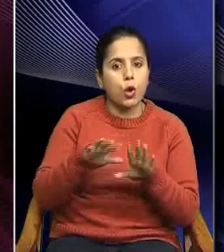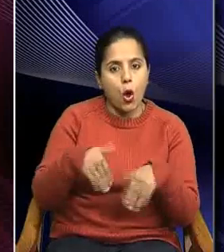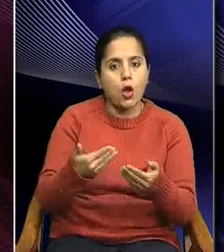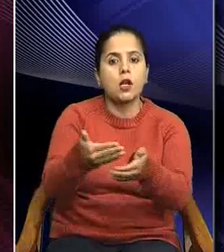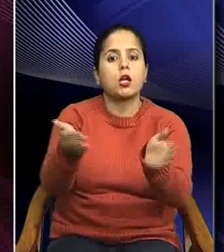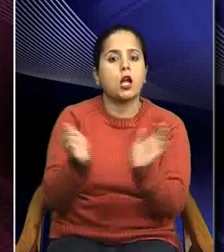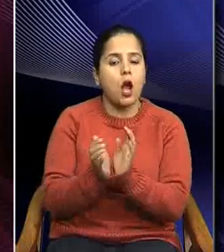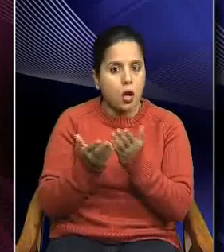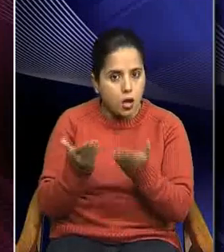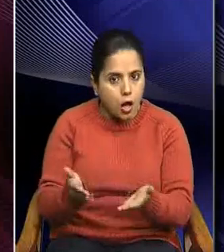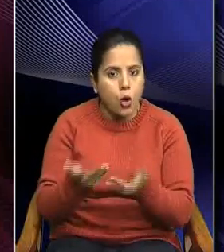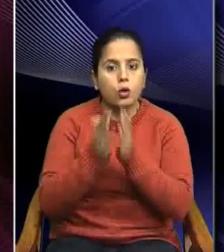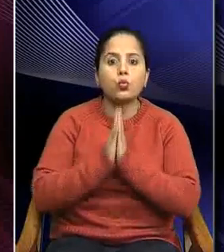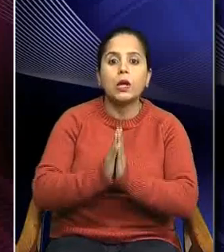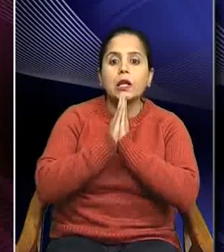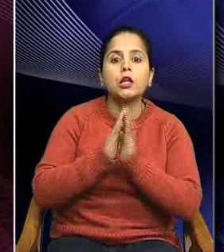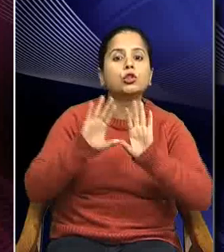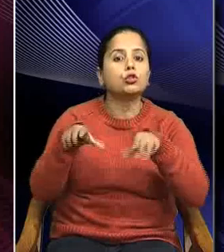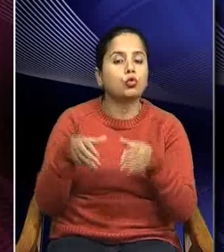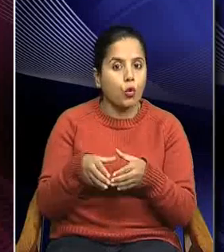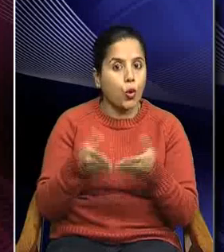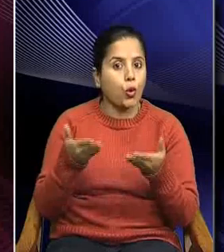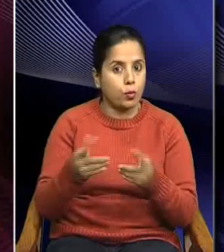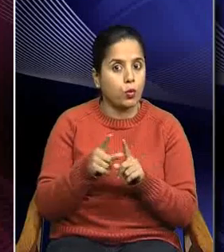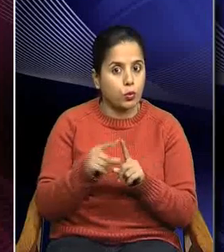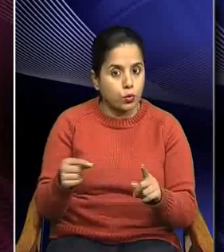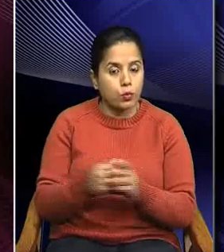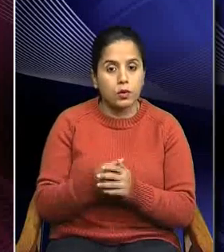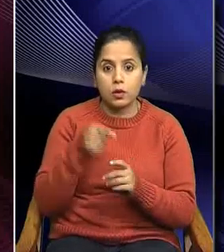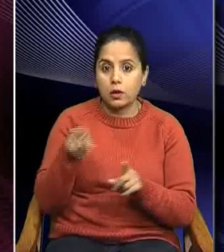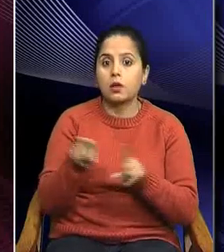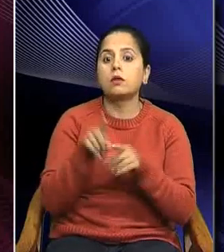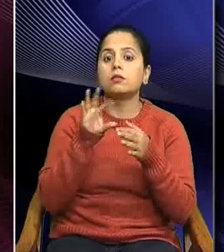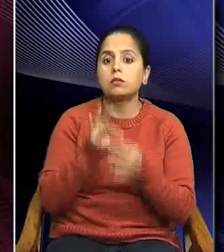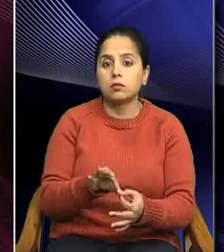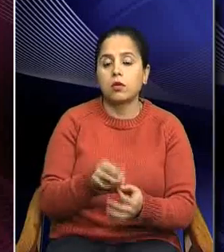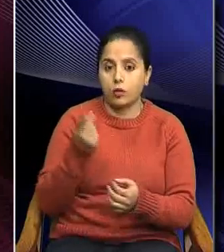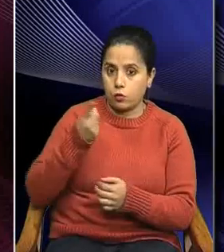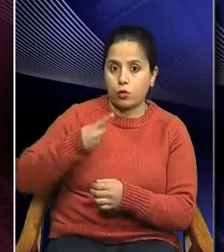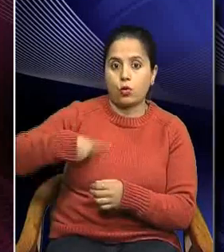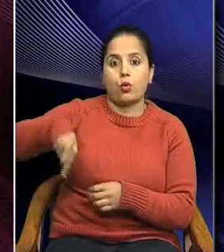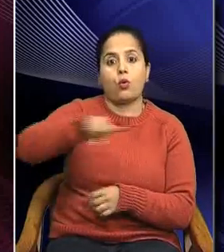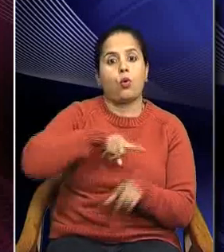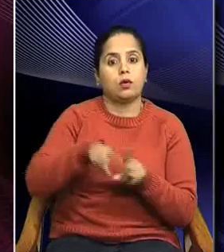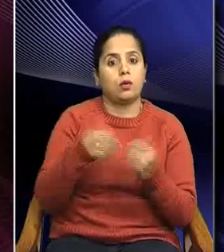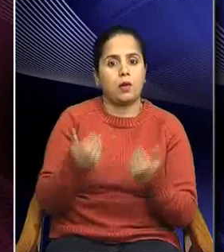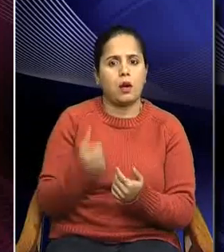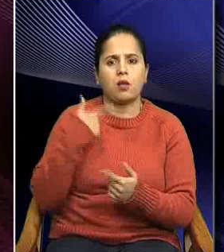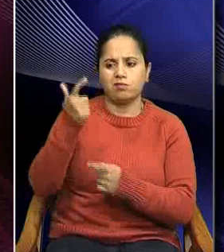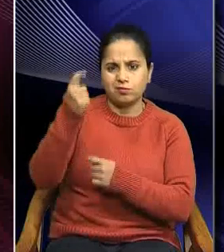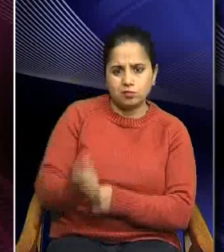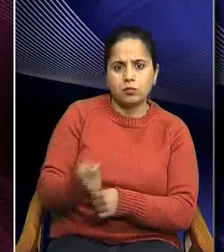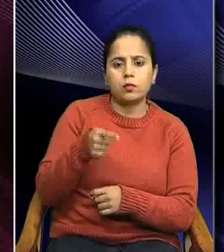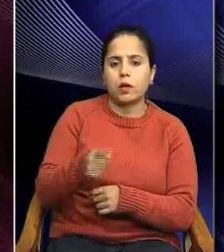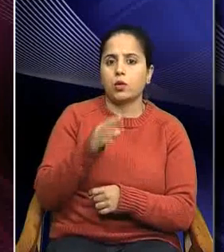or a particular religious group does, right? It is in this sense that we are pulling it down to the